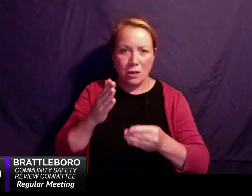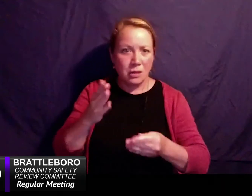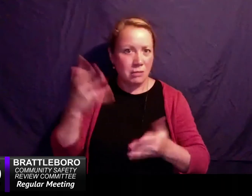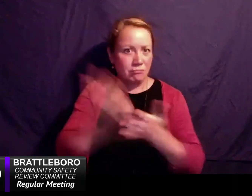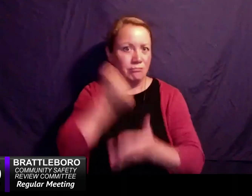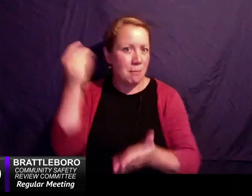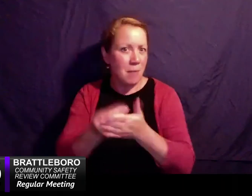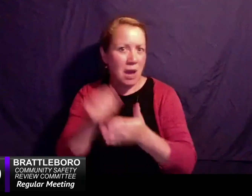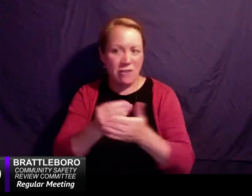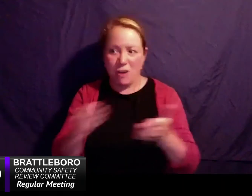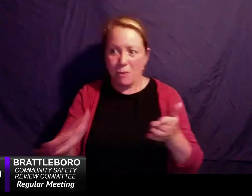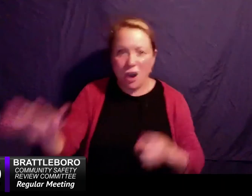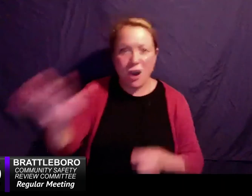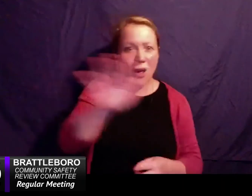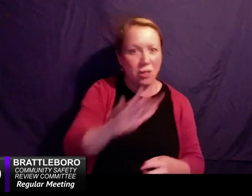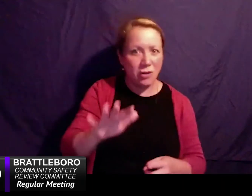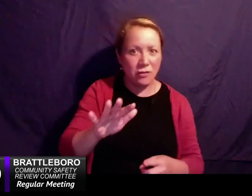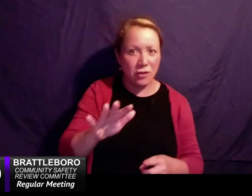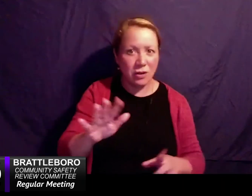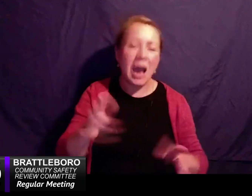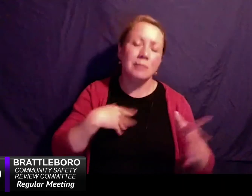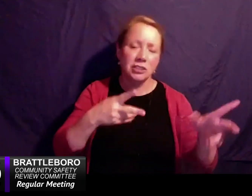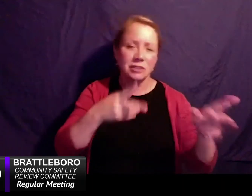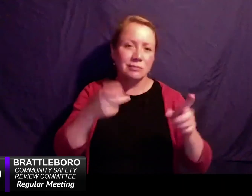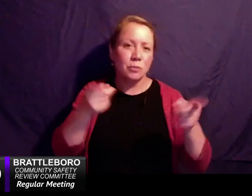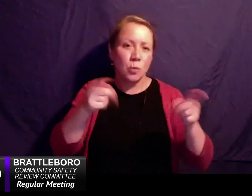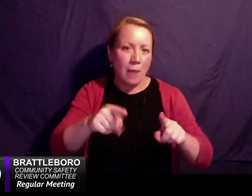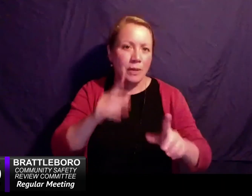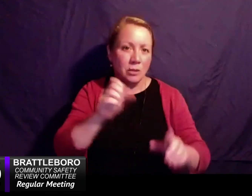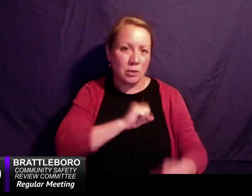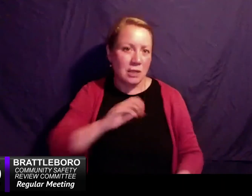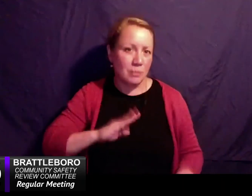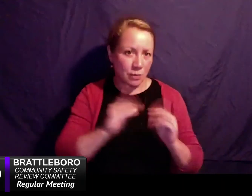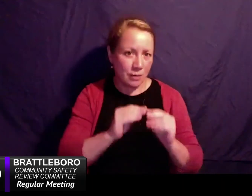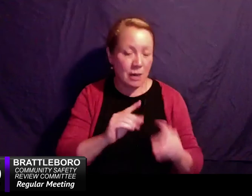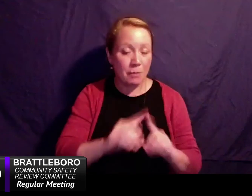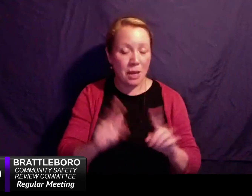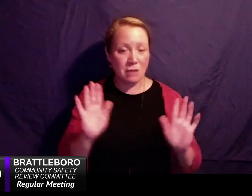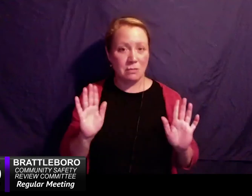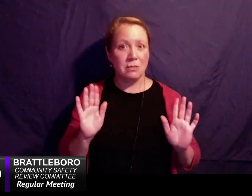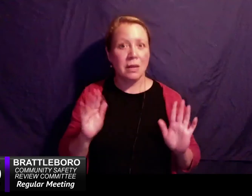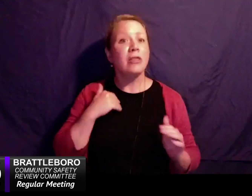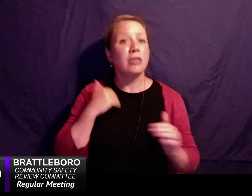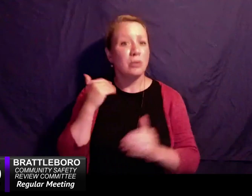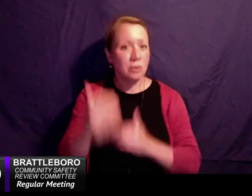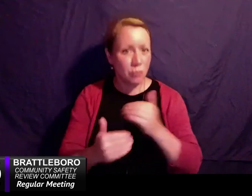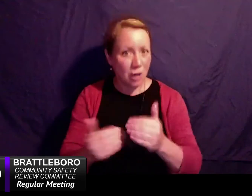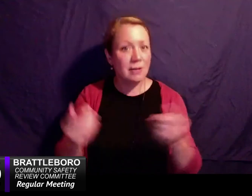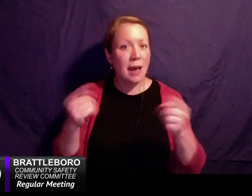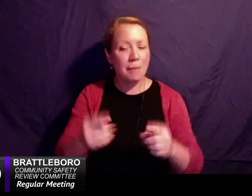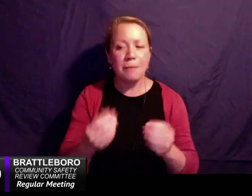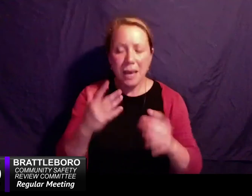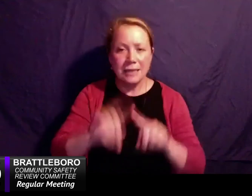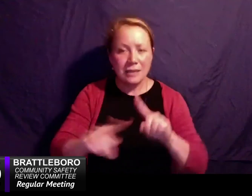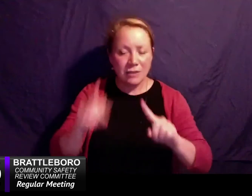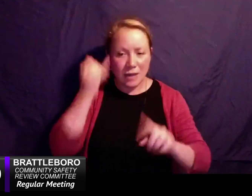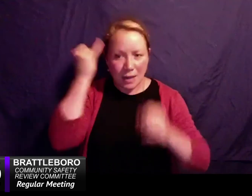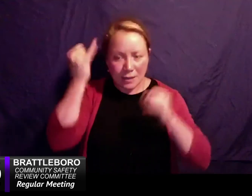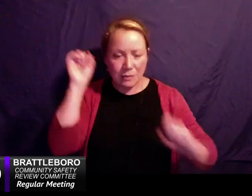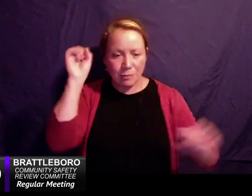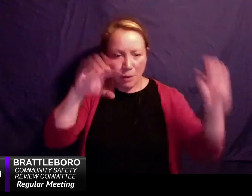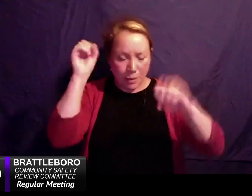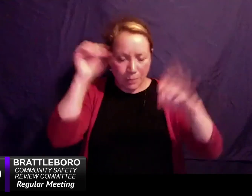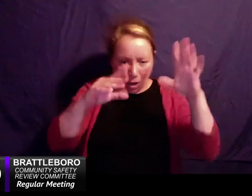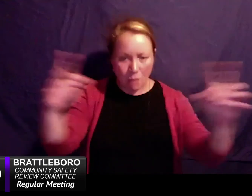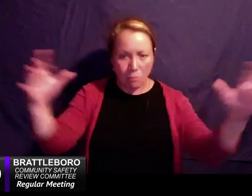know this is very much paraphrasing. But there was a process where people had many different ideas and came